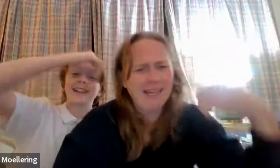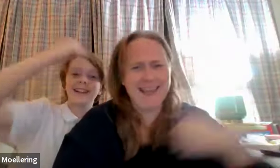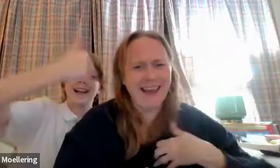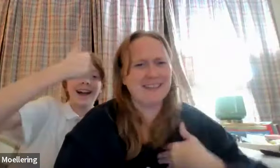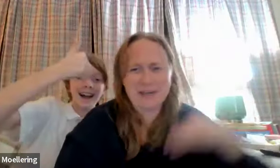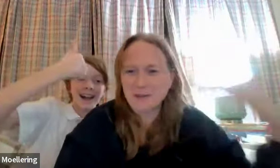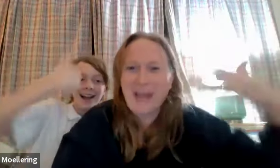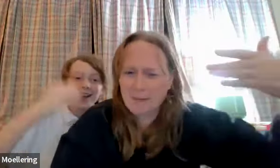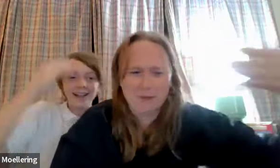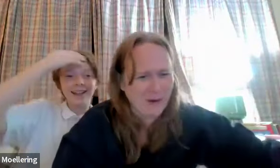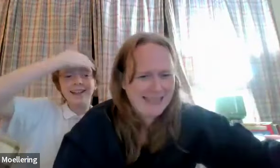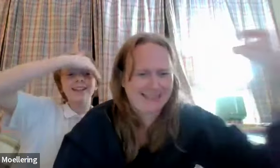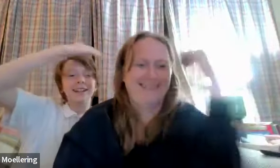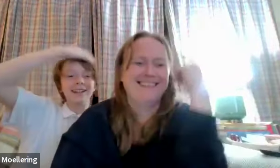yeah, I am great.